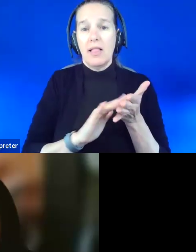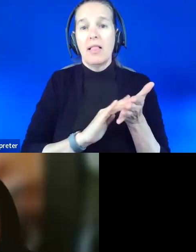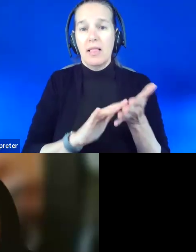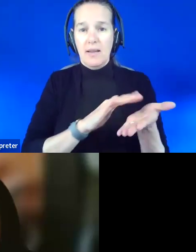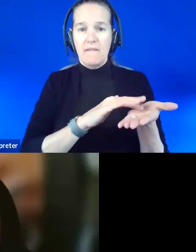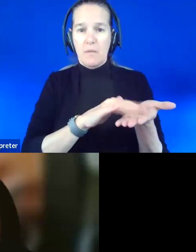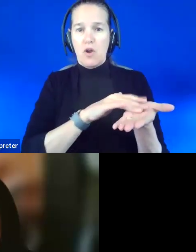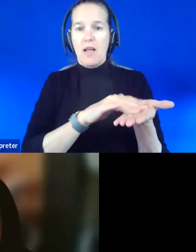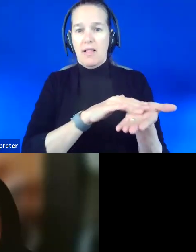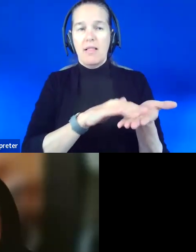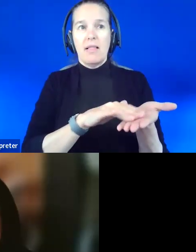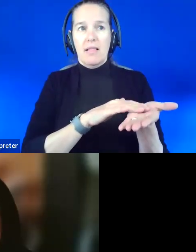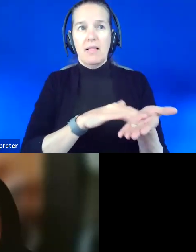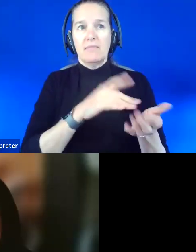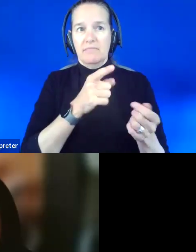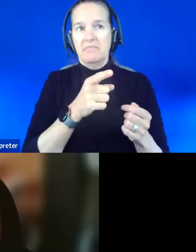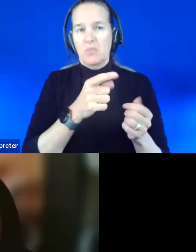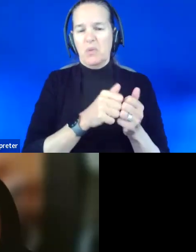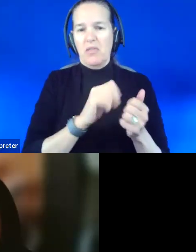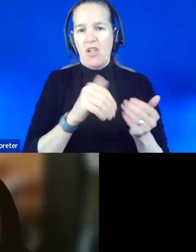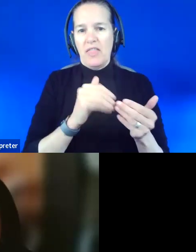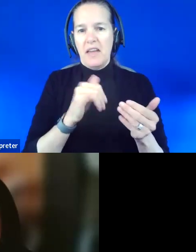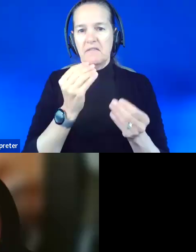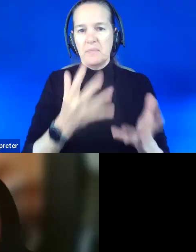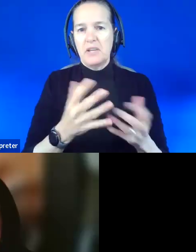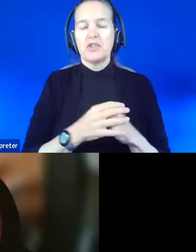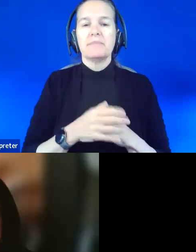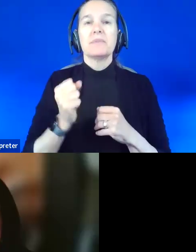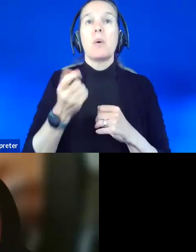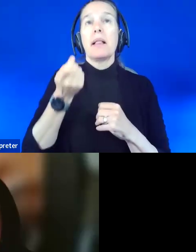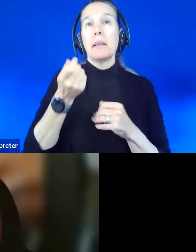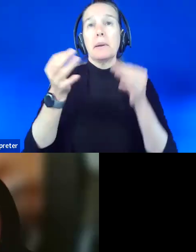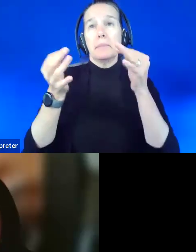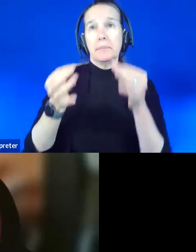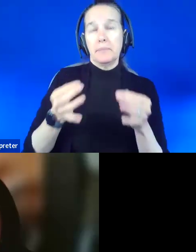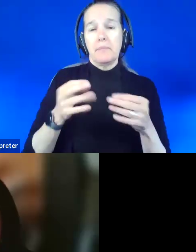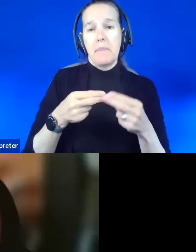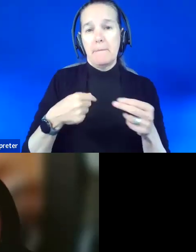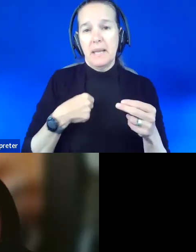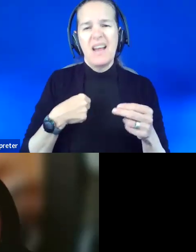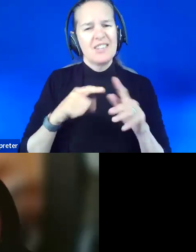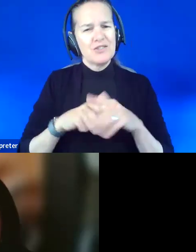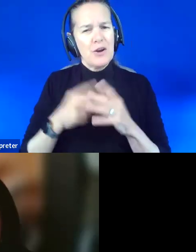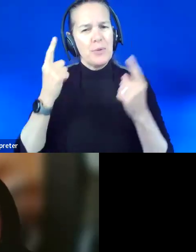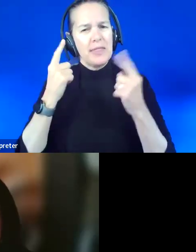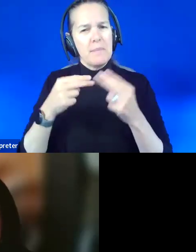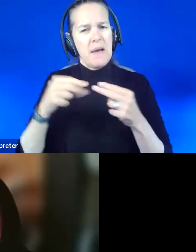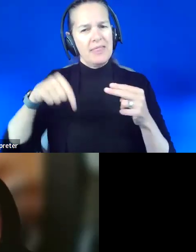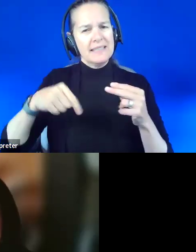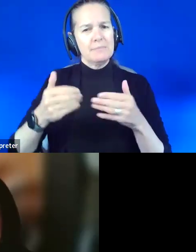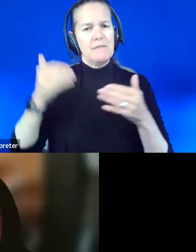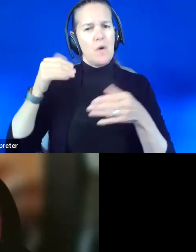brailled versions of it, the information. So a little bit about this is that I actually started thinking about this before the